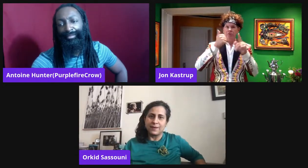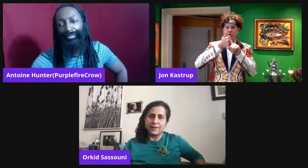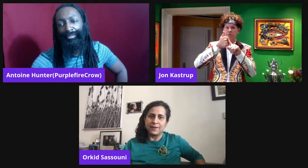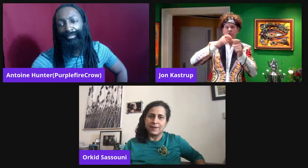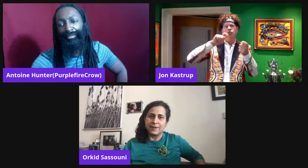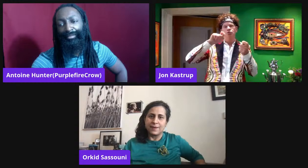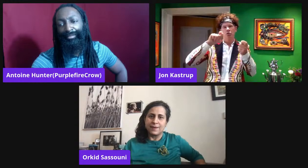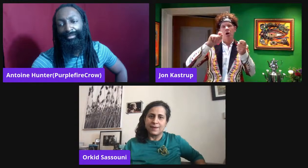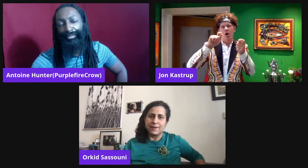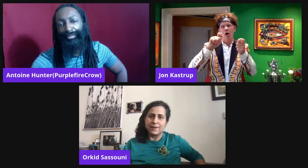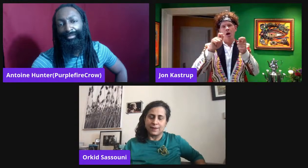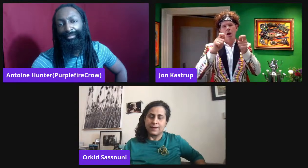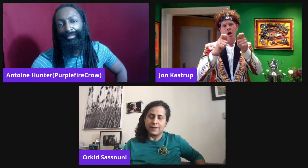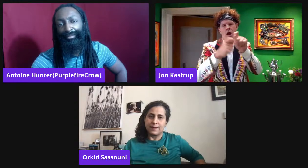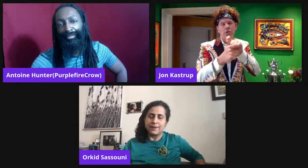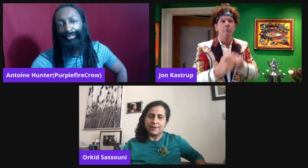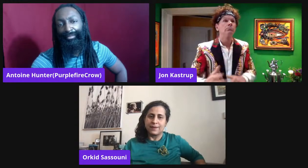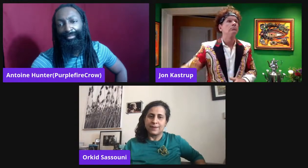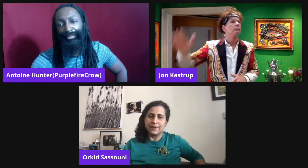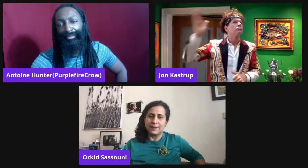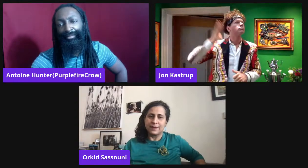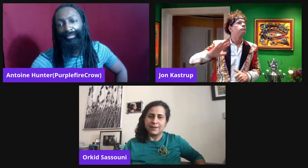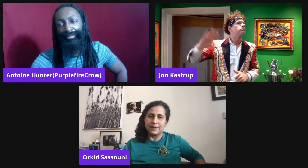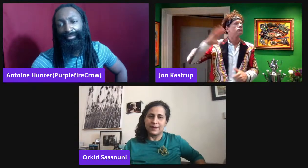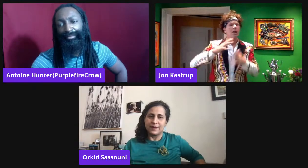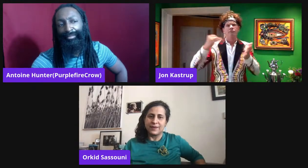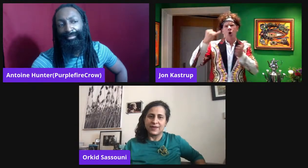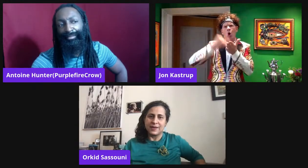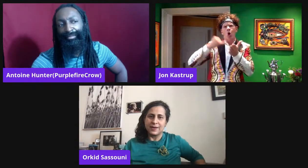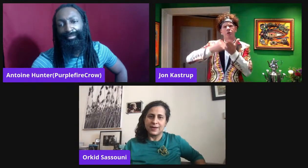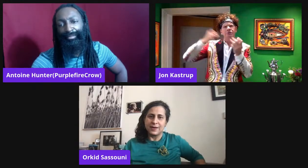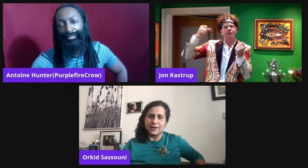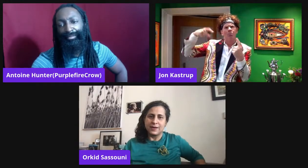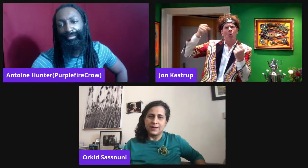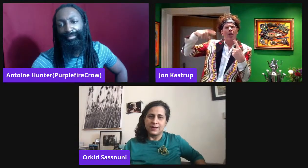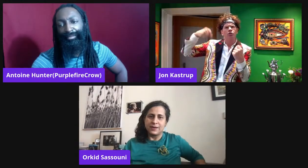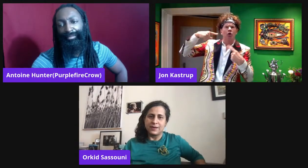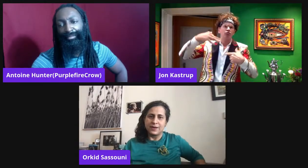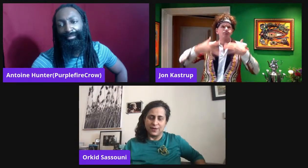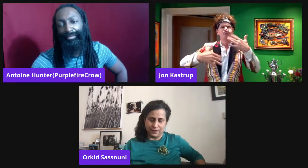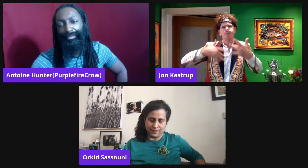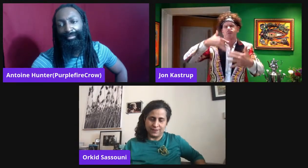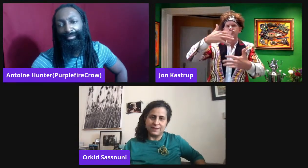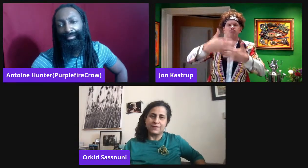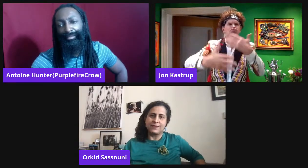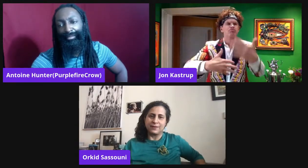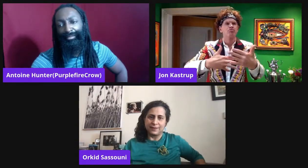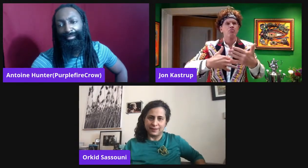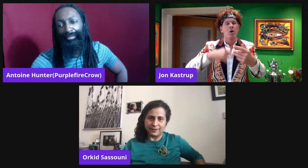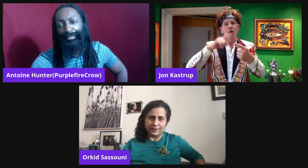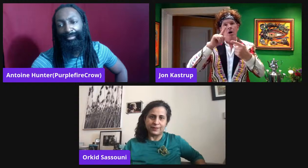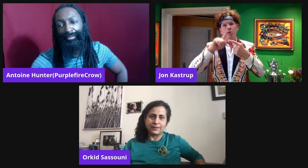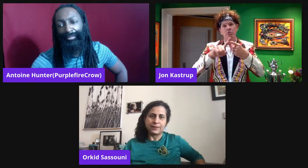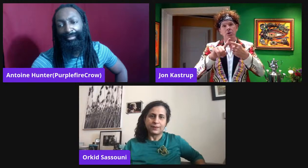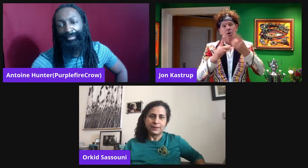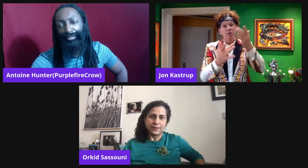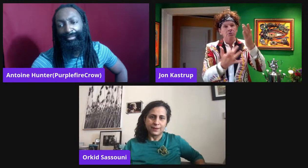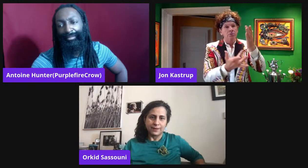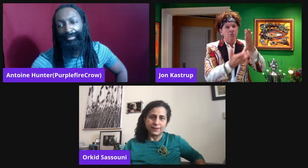Second reason, San Francisco has changed a lot over the years. You know, art was vibrant within